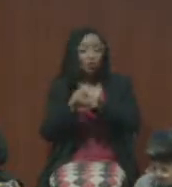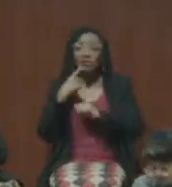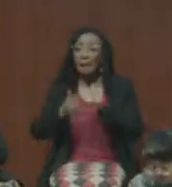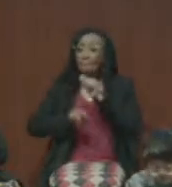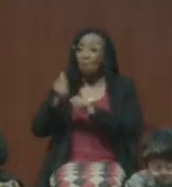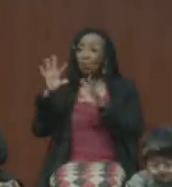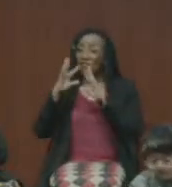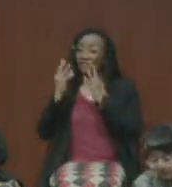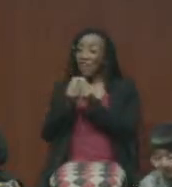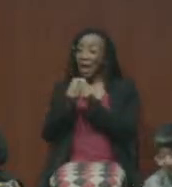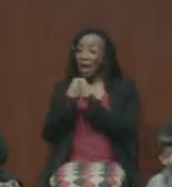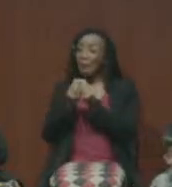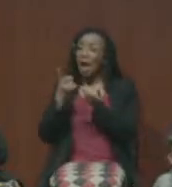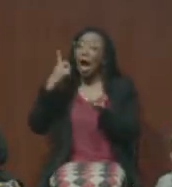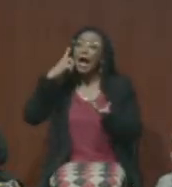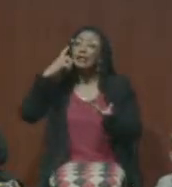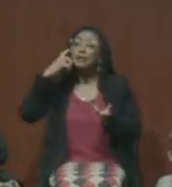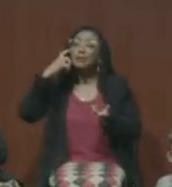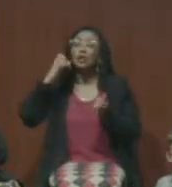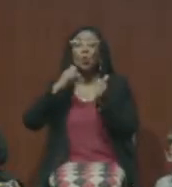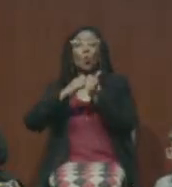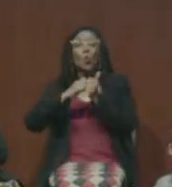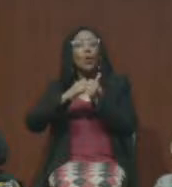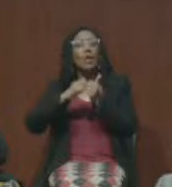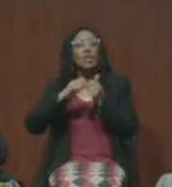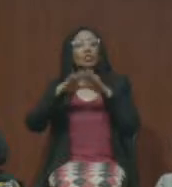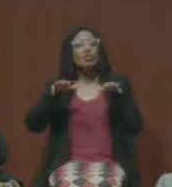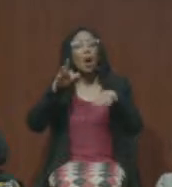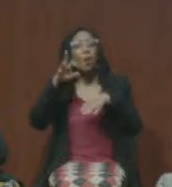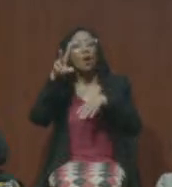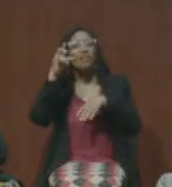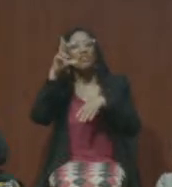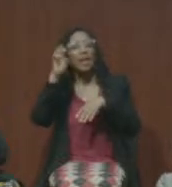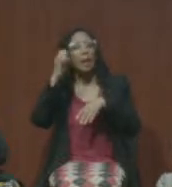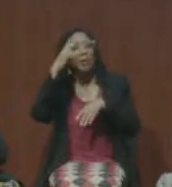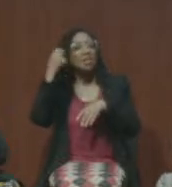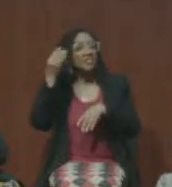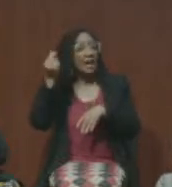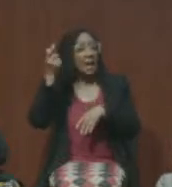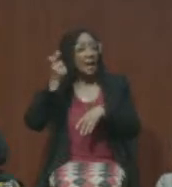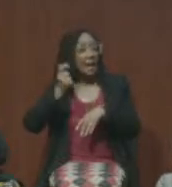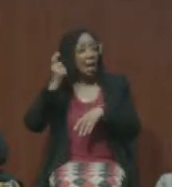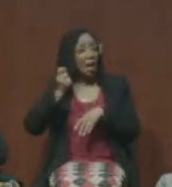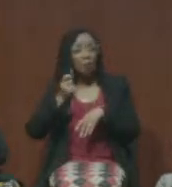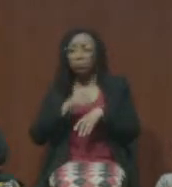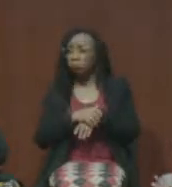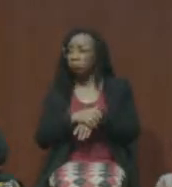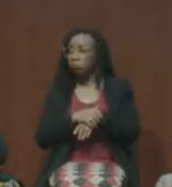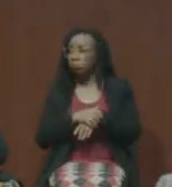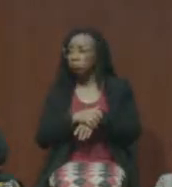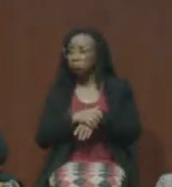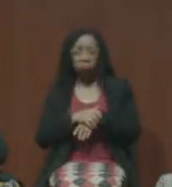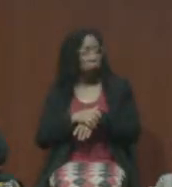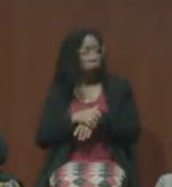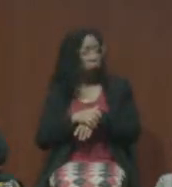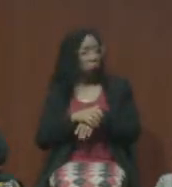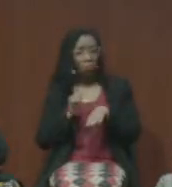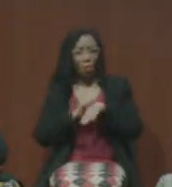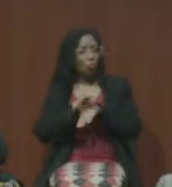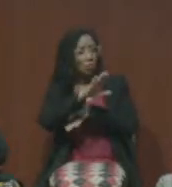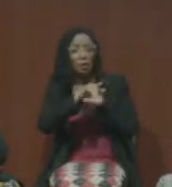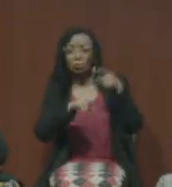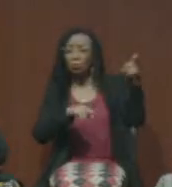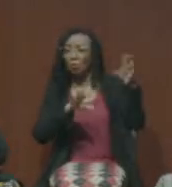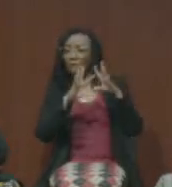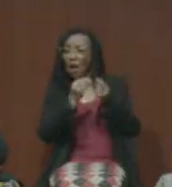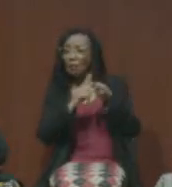families come under the suspicion of child welfare because of their income, I'm like, so why would we sentence a family to poverty if we know